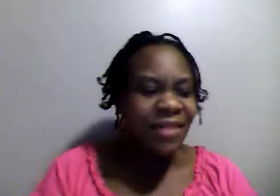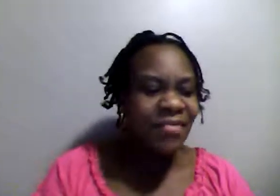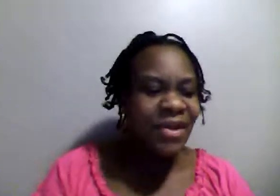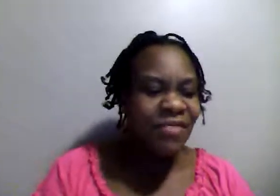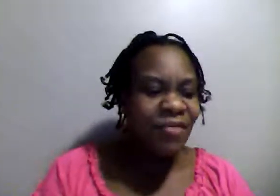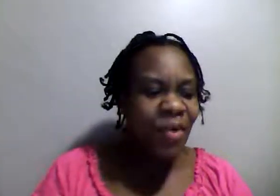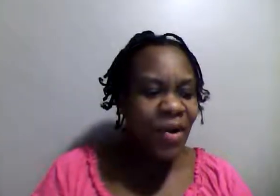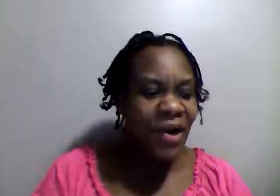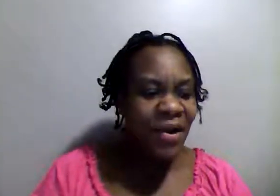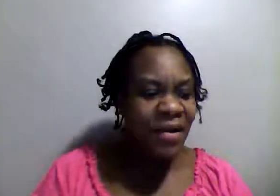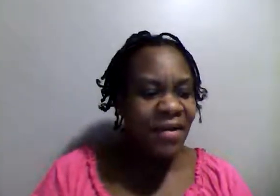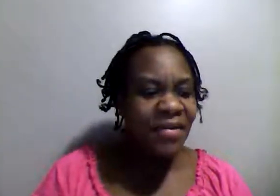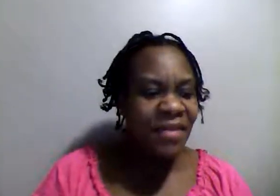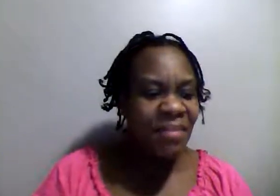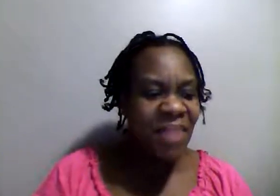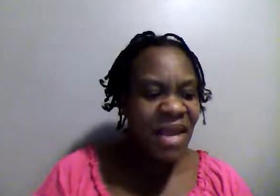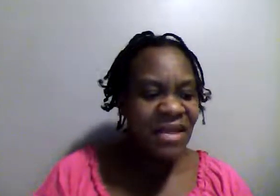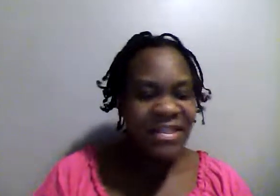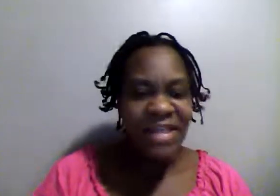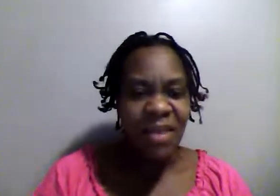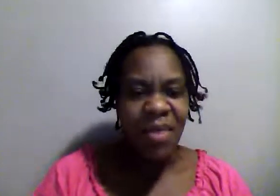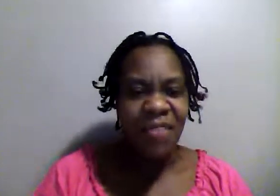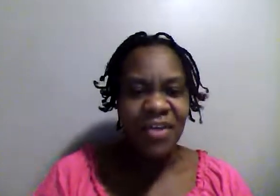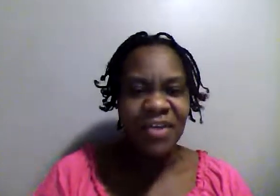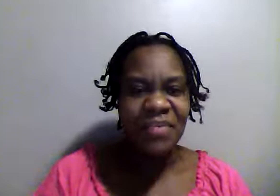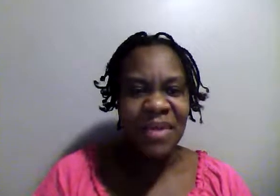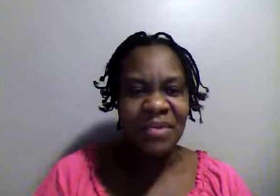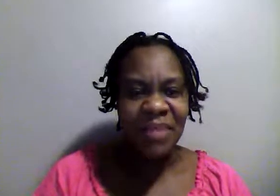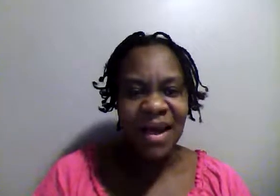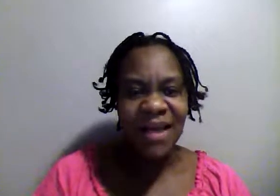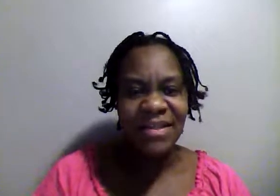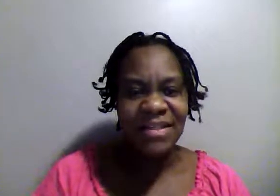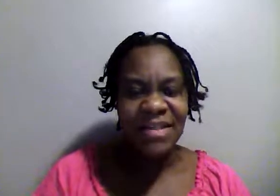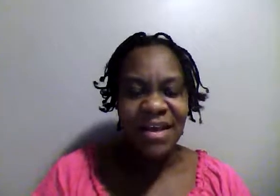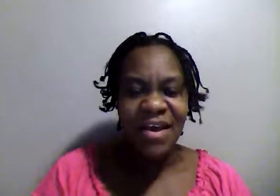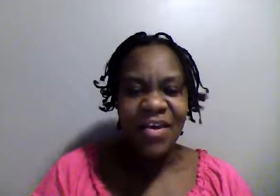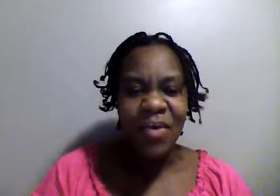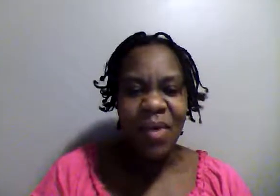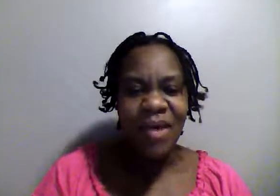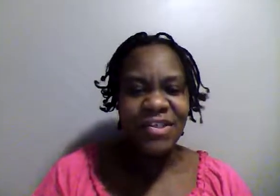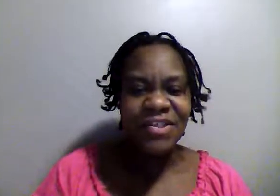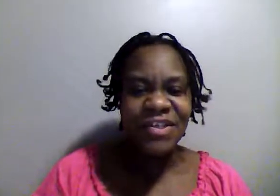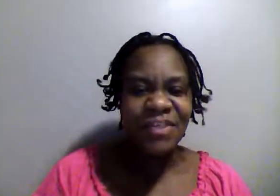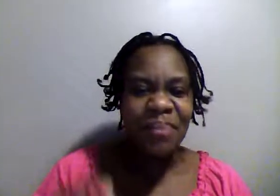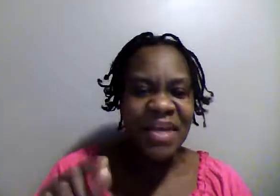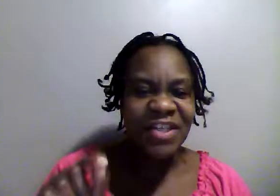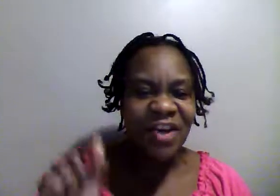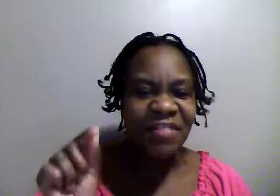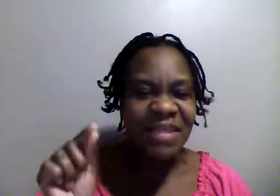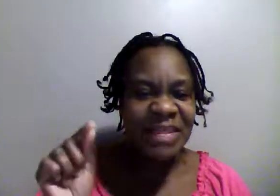Well, for the main stem of your tomato plants, you want to just pinch off the tip of